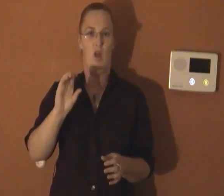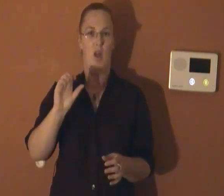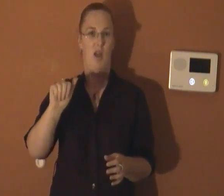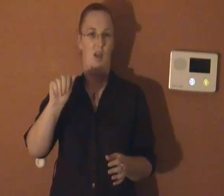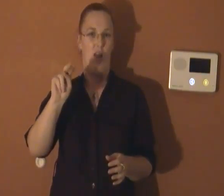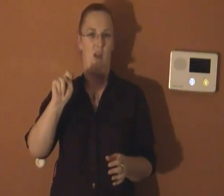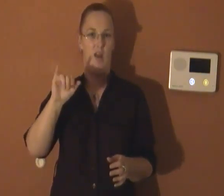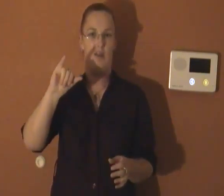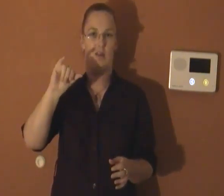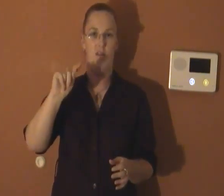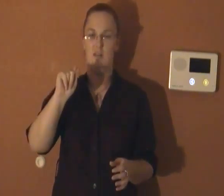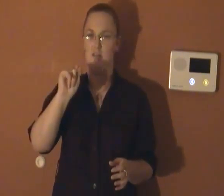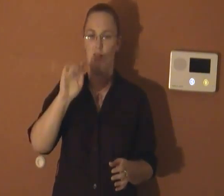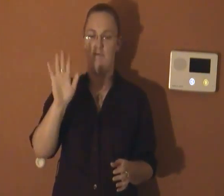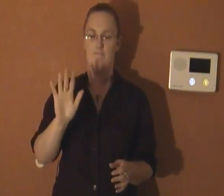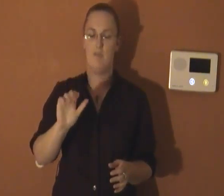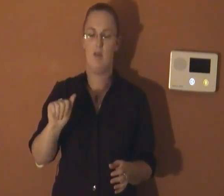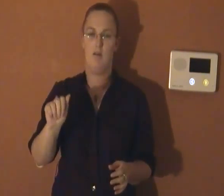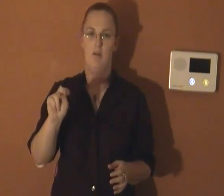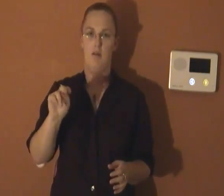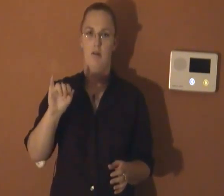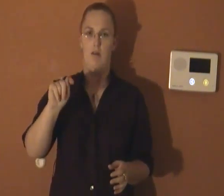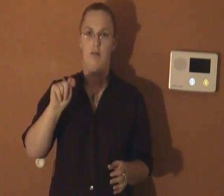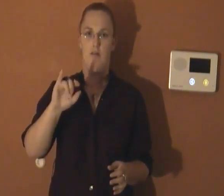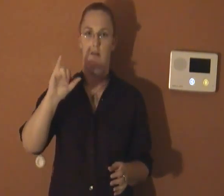farmhouse on the outskirts of Sheffield.